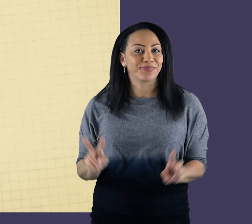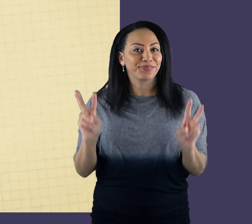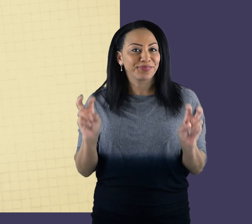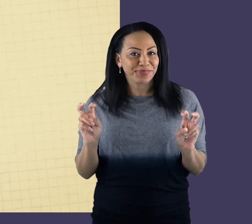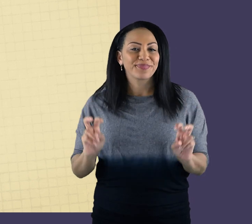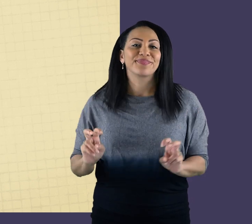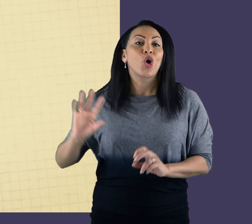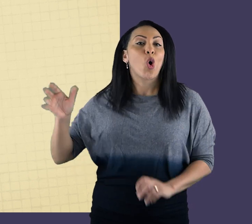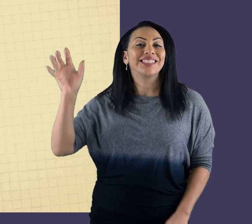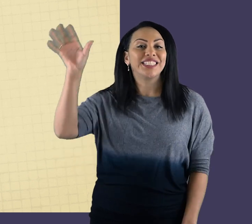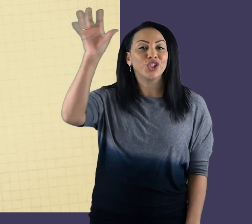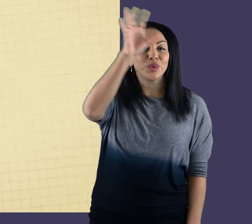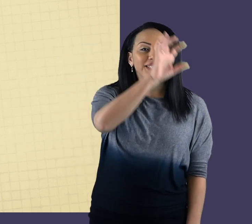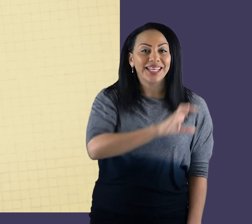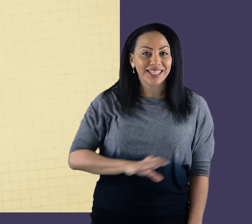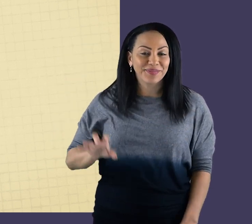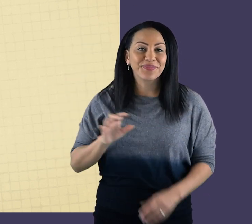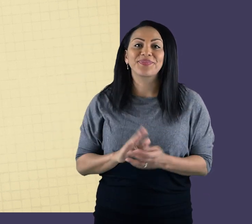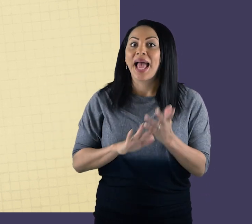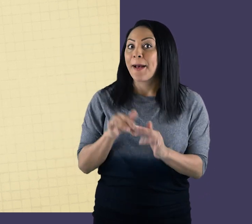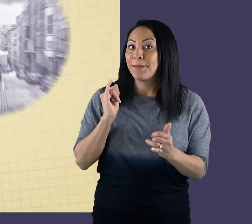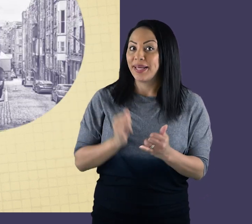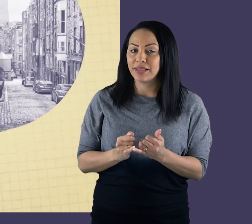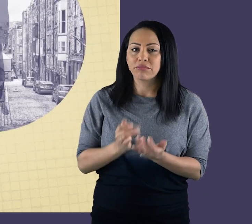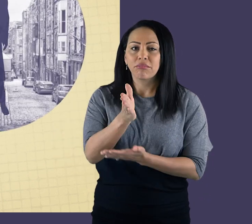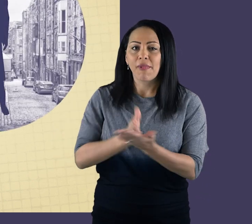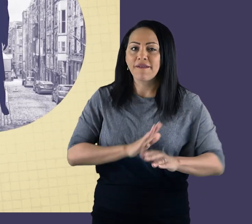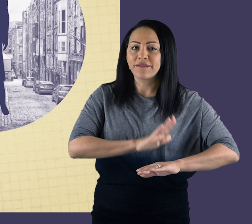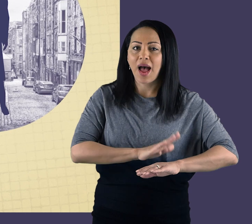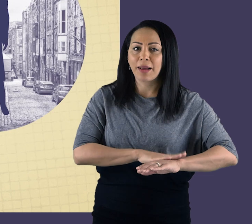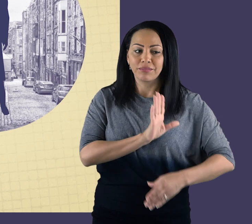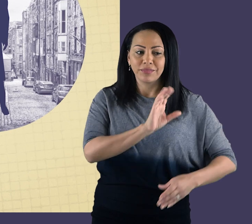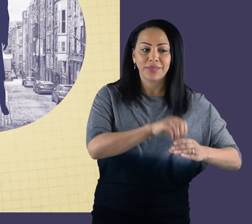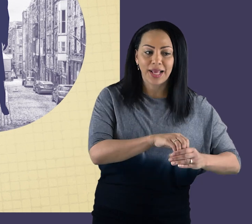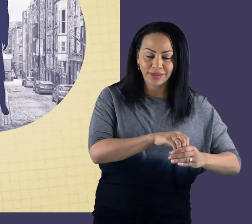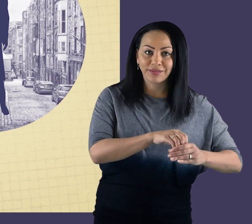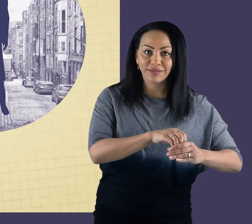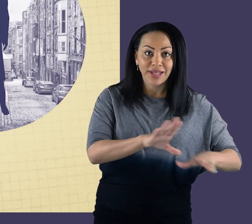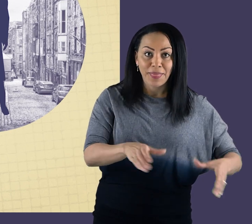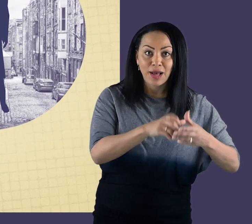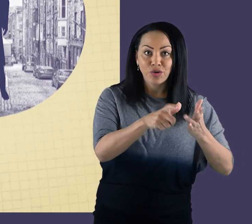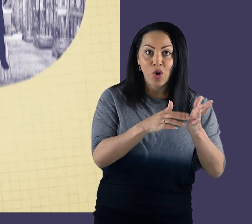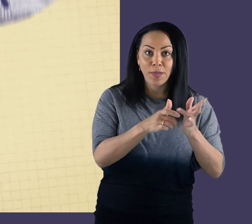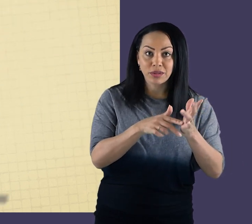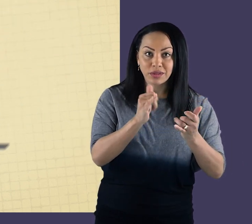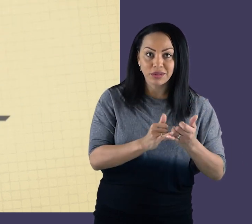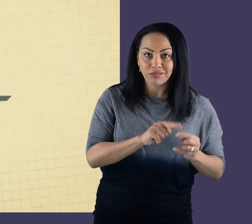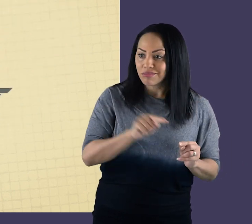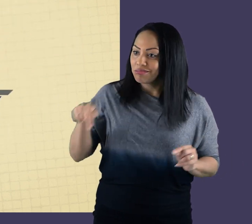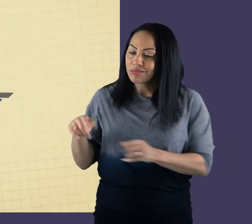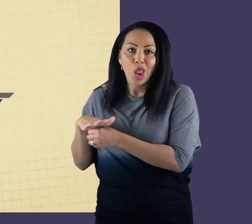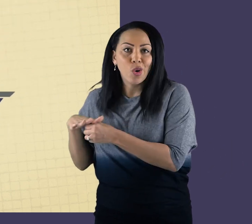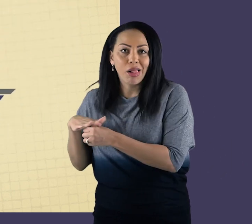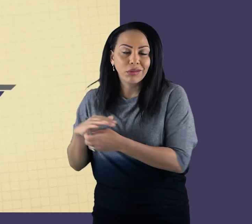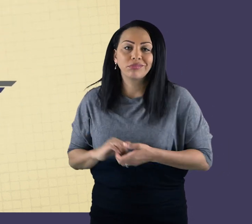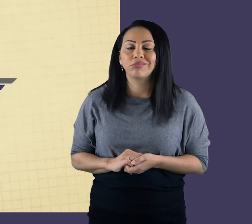as a constituency. All MPs split their time between the House of Commons and their constituency.